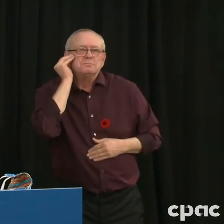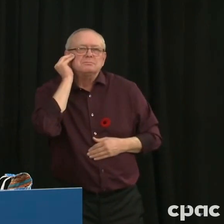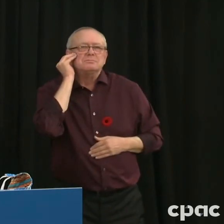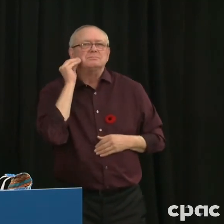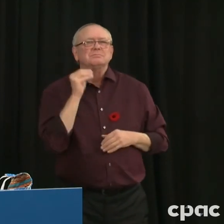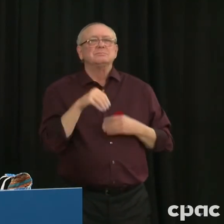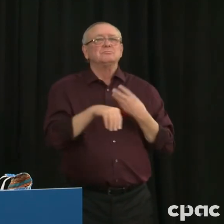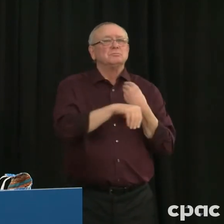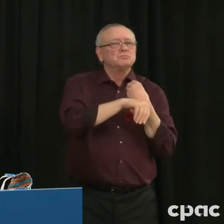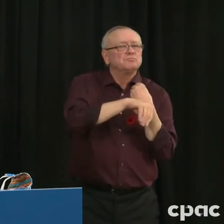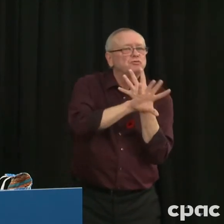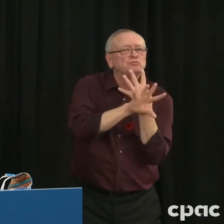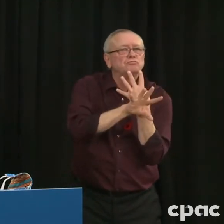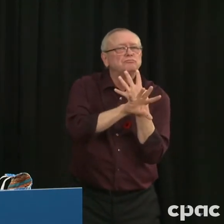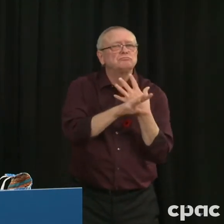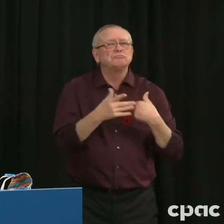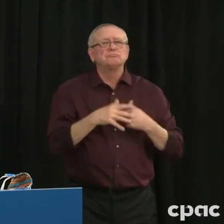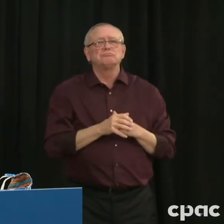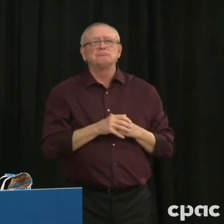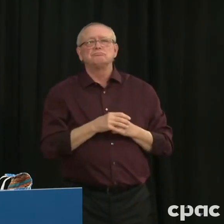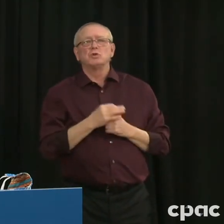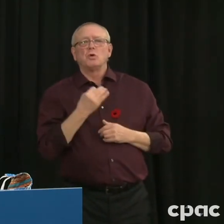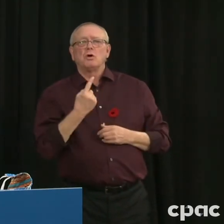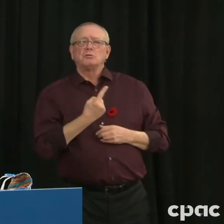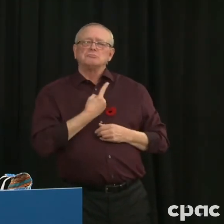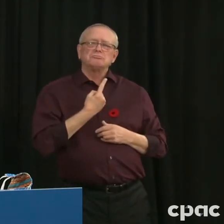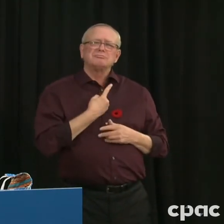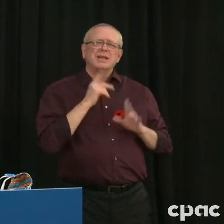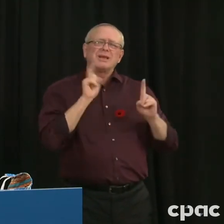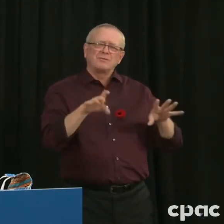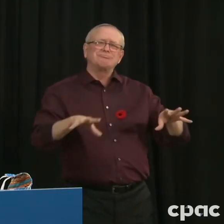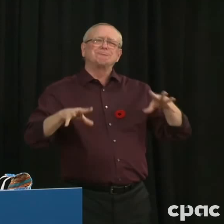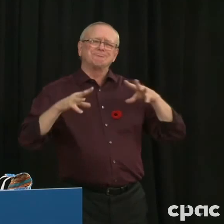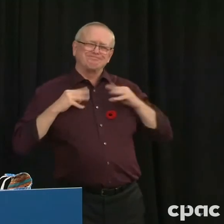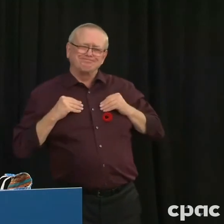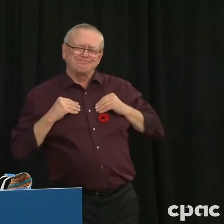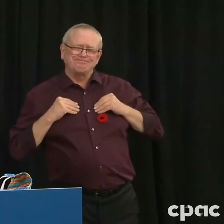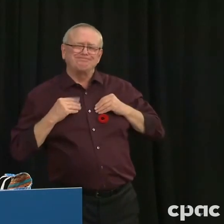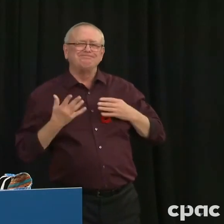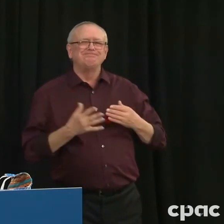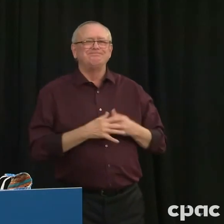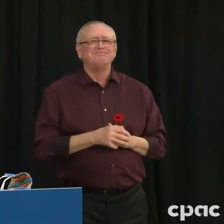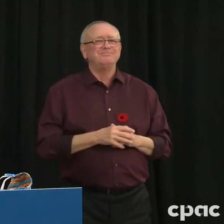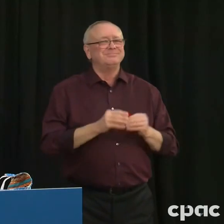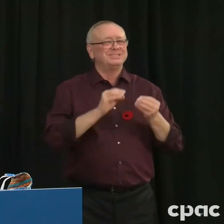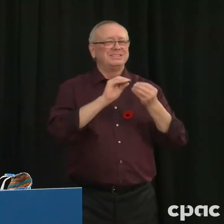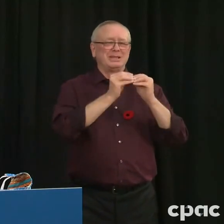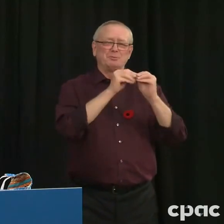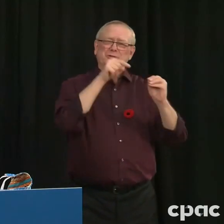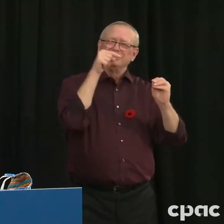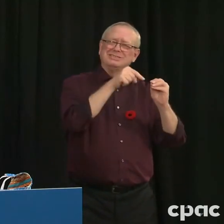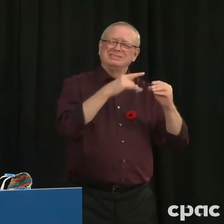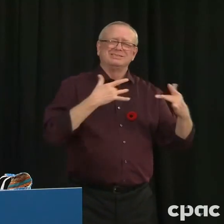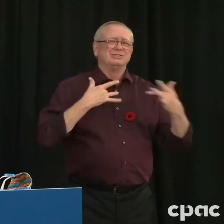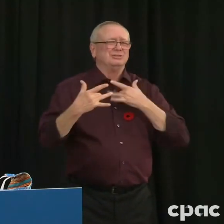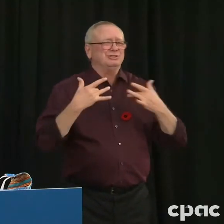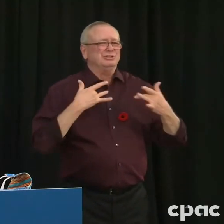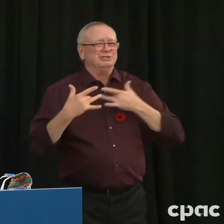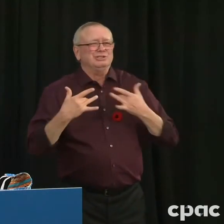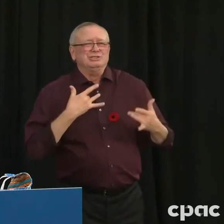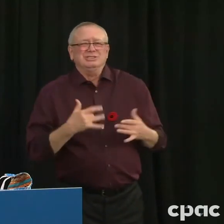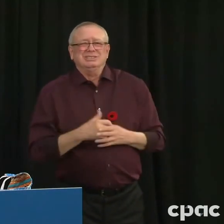am extremely concerned by the spread that we are seeing. This weekend, we saw a daily record for new cases reported on